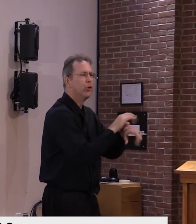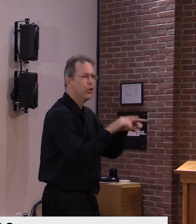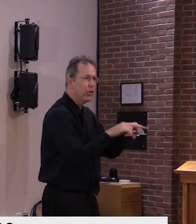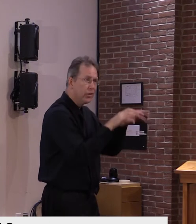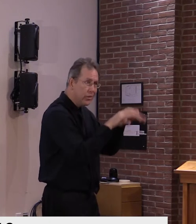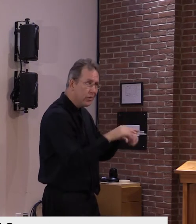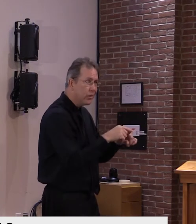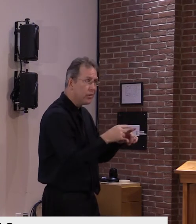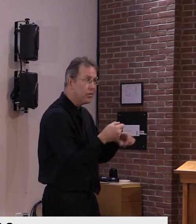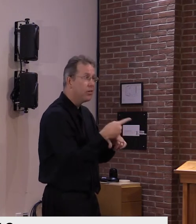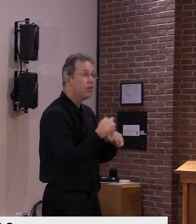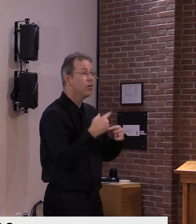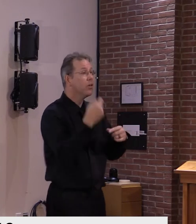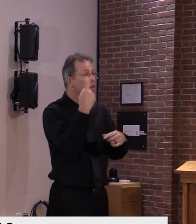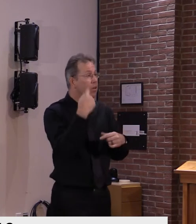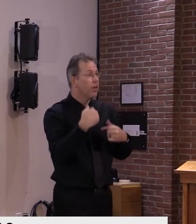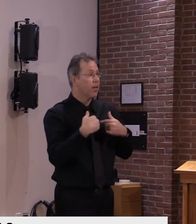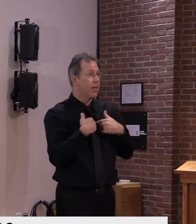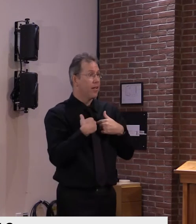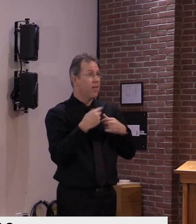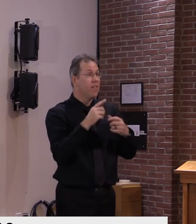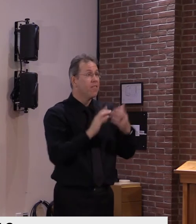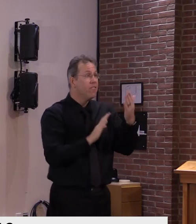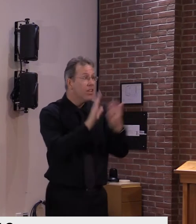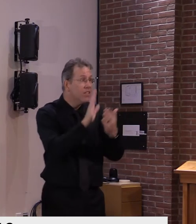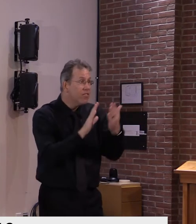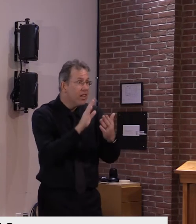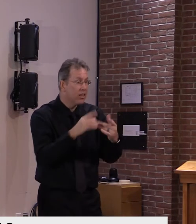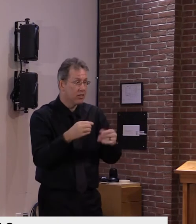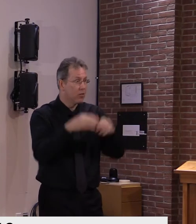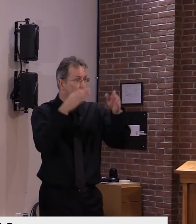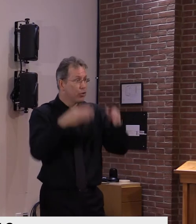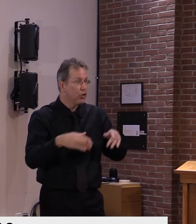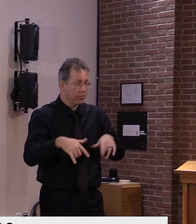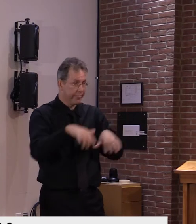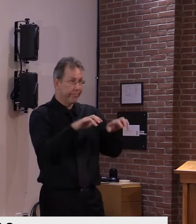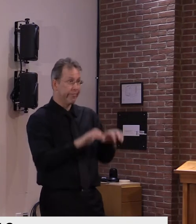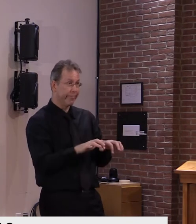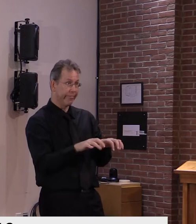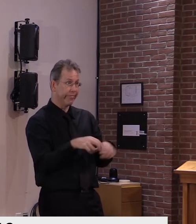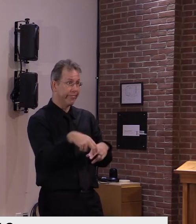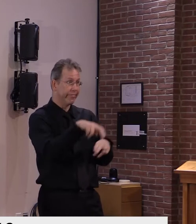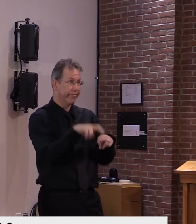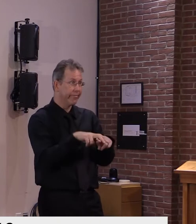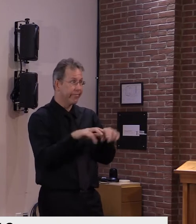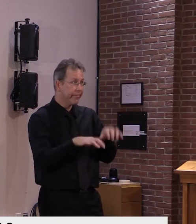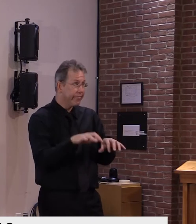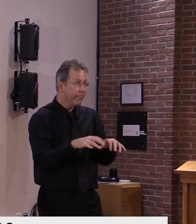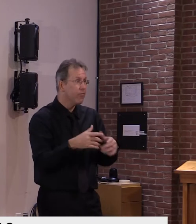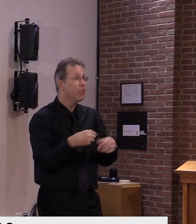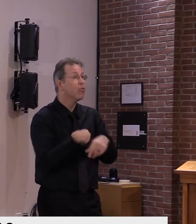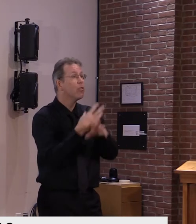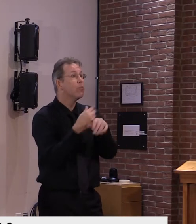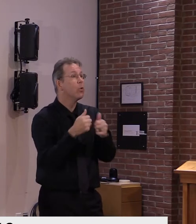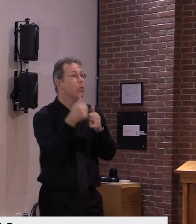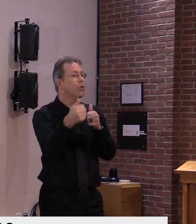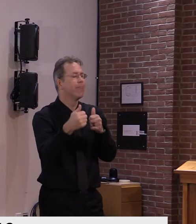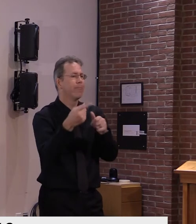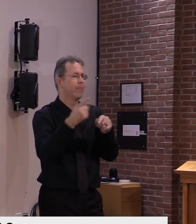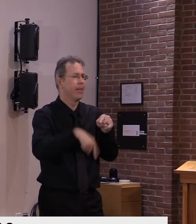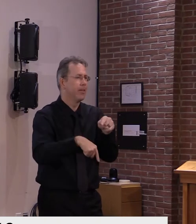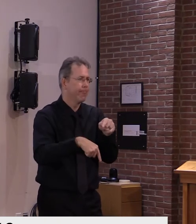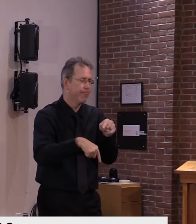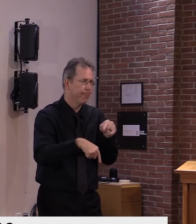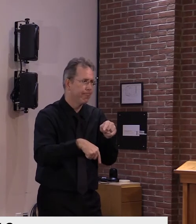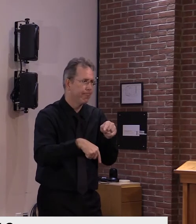in order to implement. So we're not able to necessarily implement that assessment in a remote capacity. So, you know, those are sort of the big questions, you know,